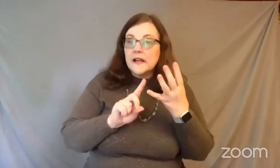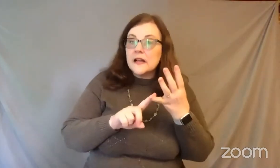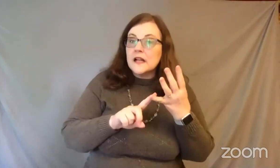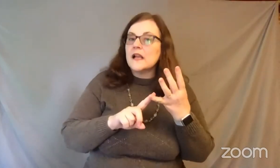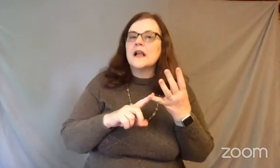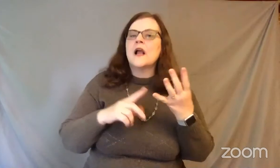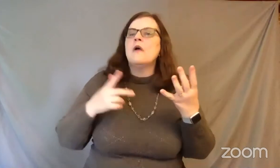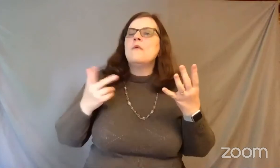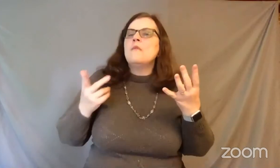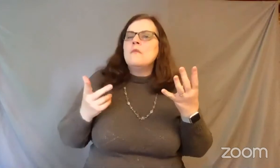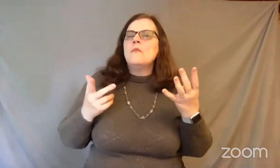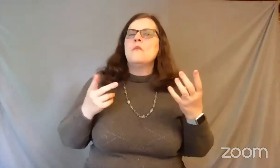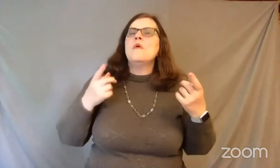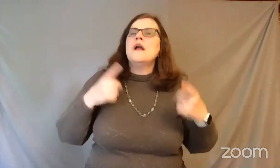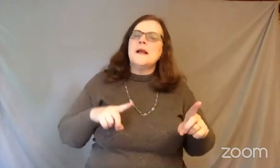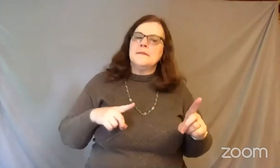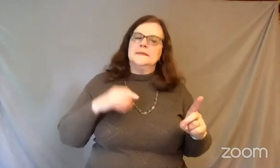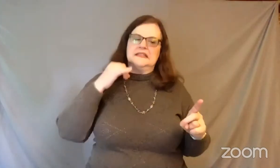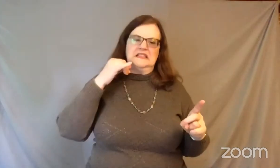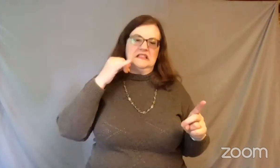their ultimate language acquisition.